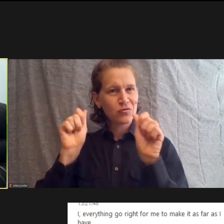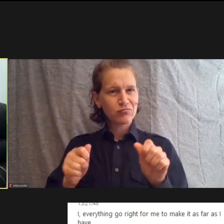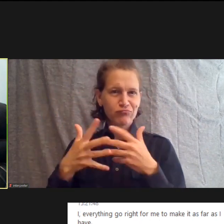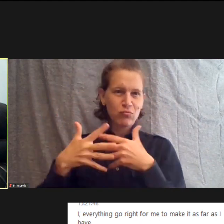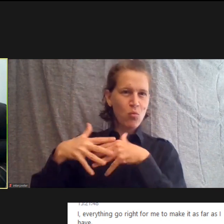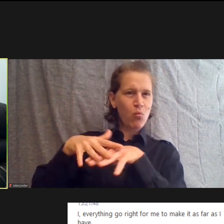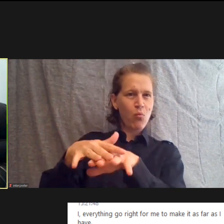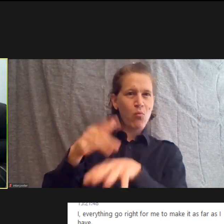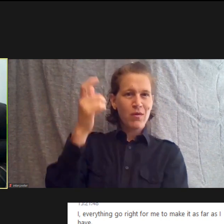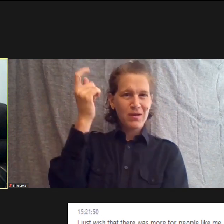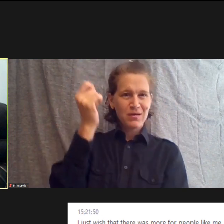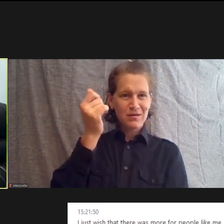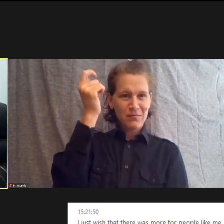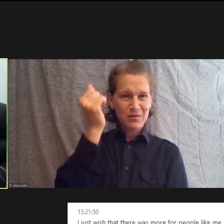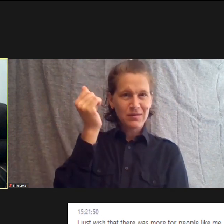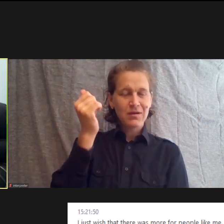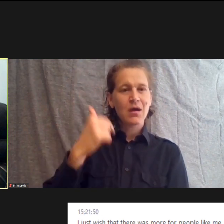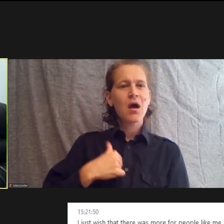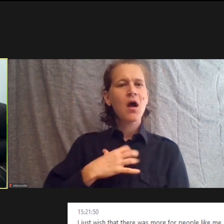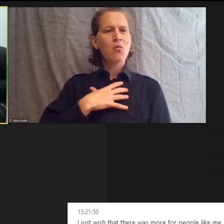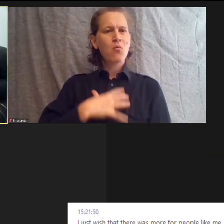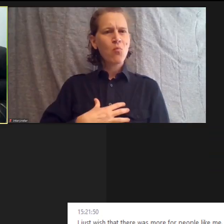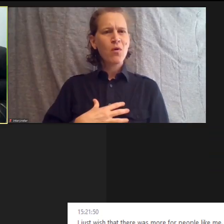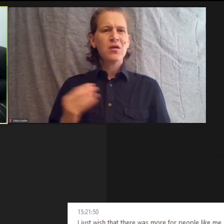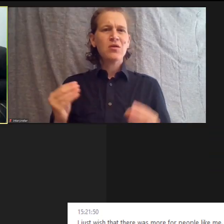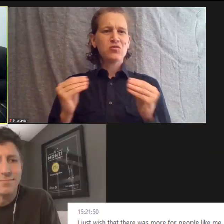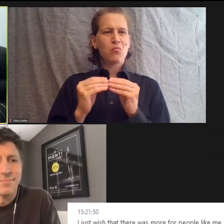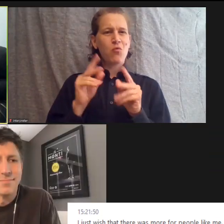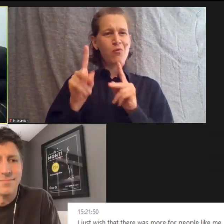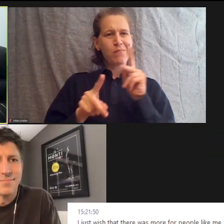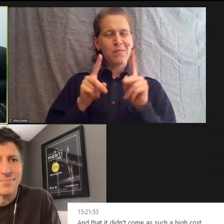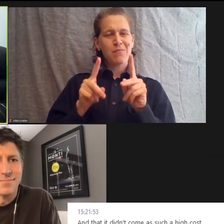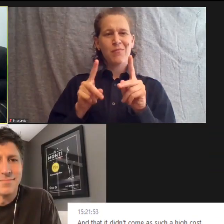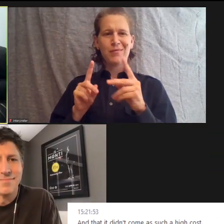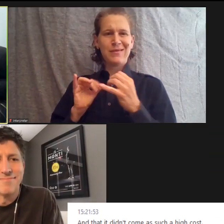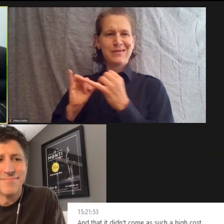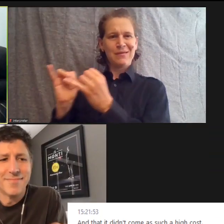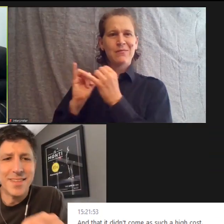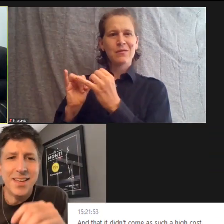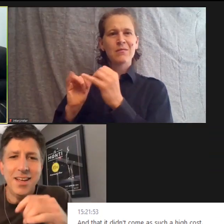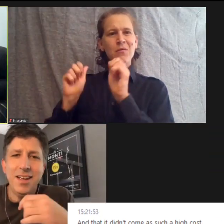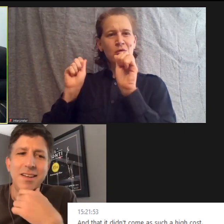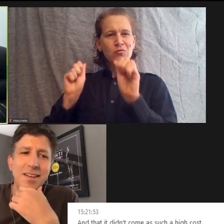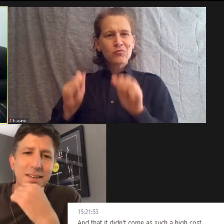such a high cost. And that is my story.